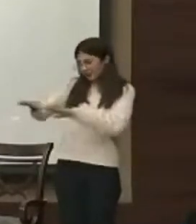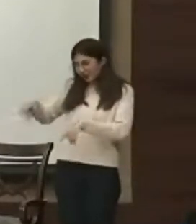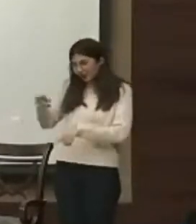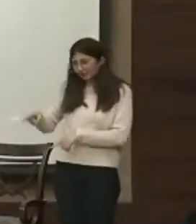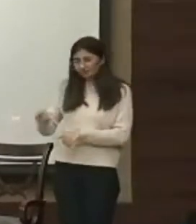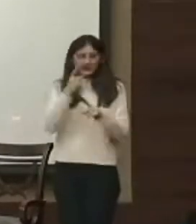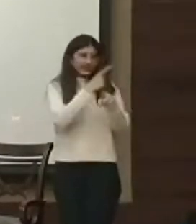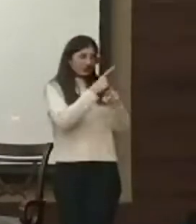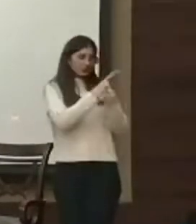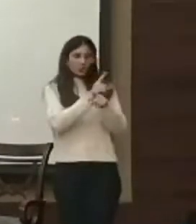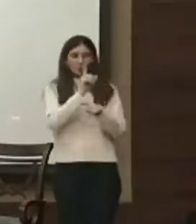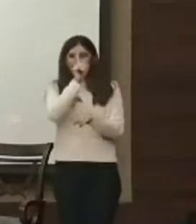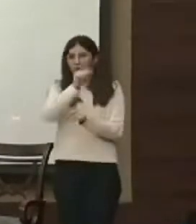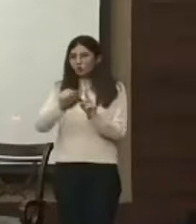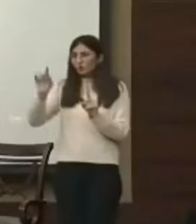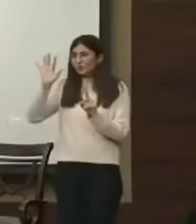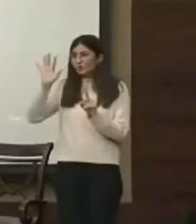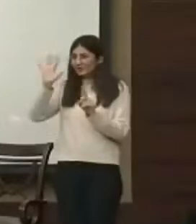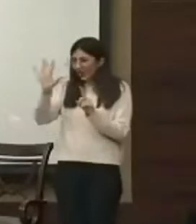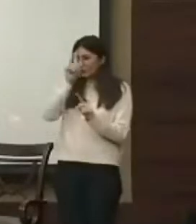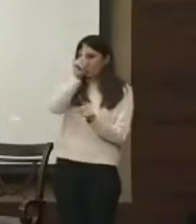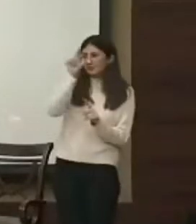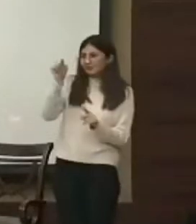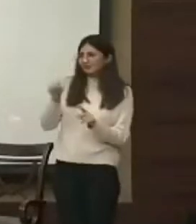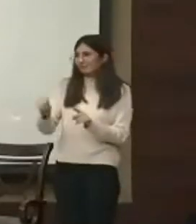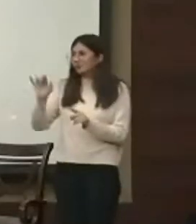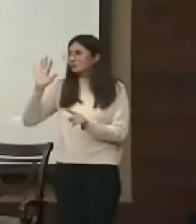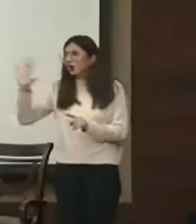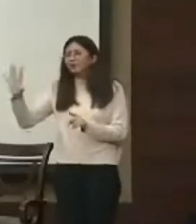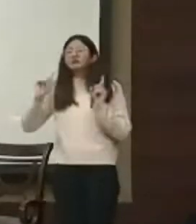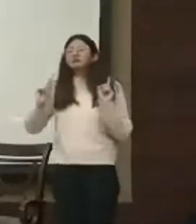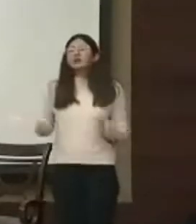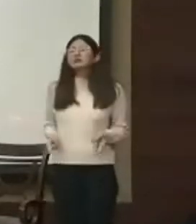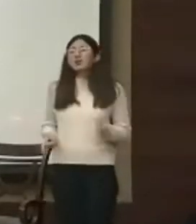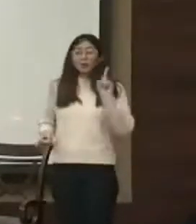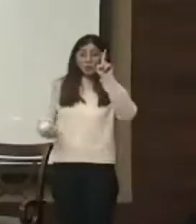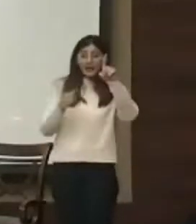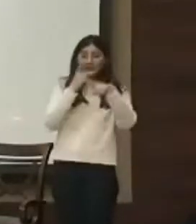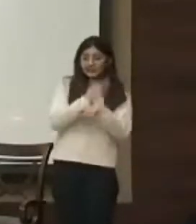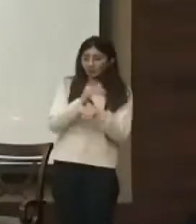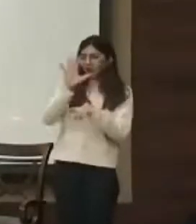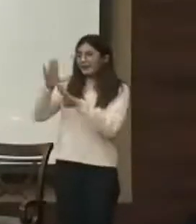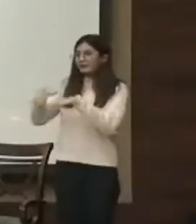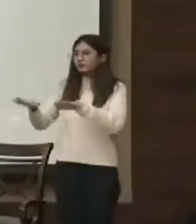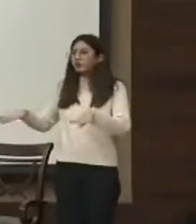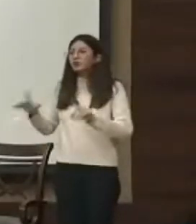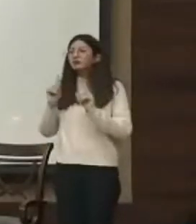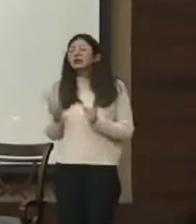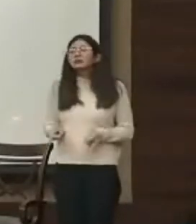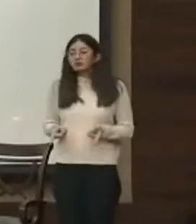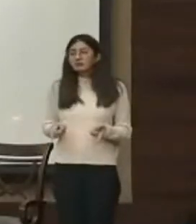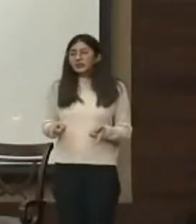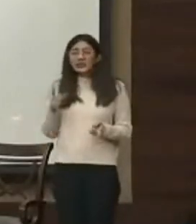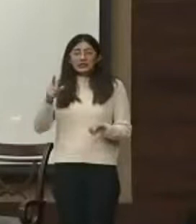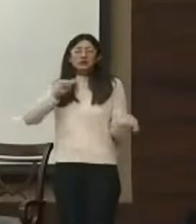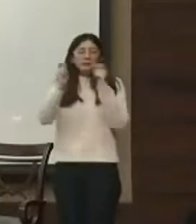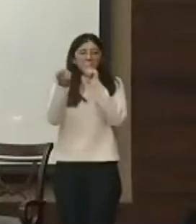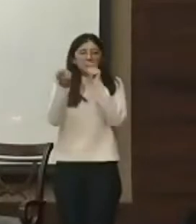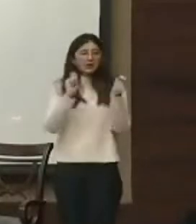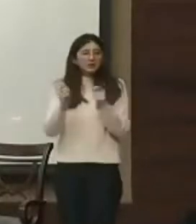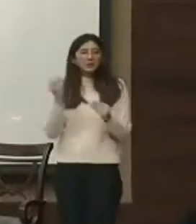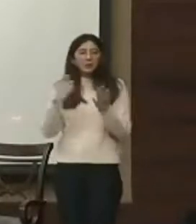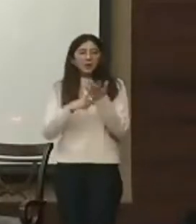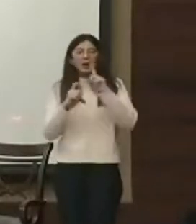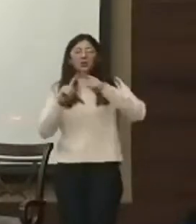1:5 should be maintained, and the Right to Education Act needs to be amended to facilitate